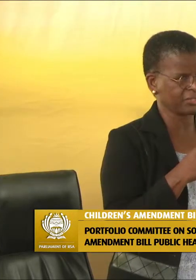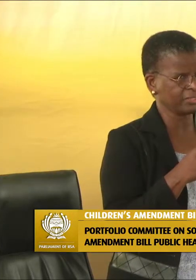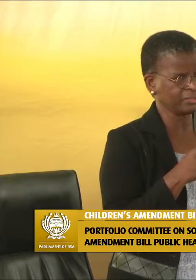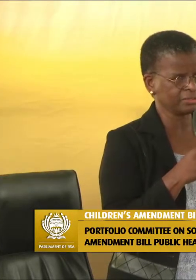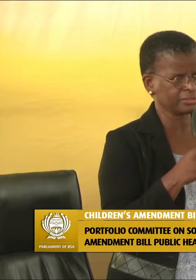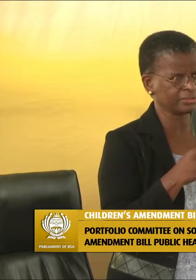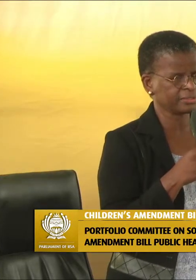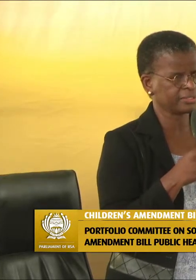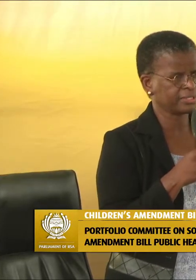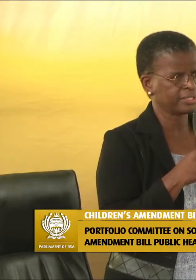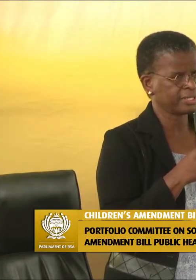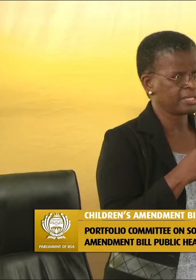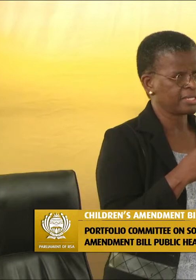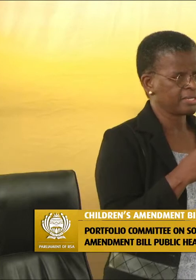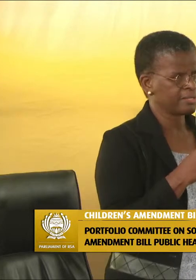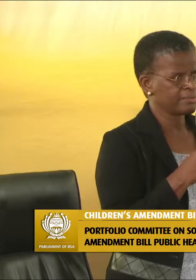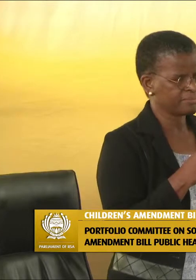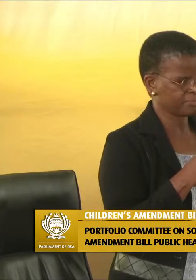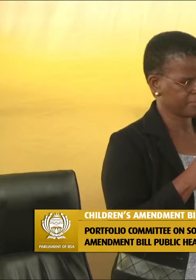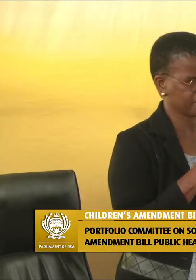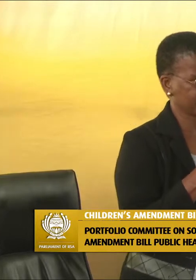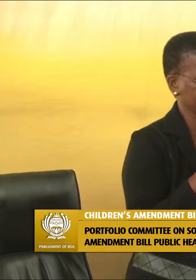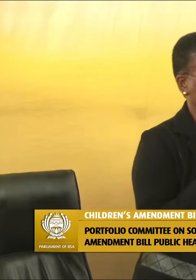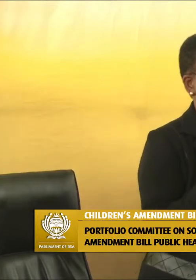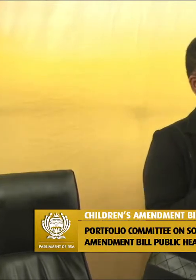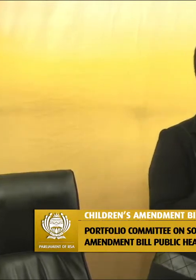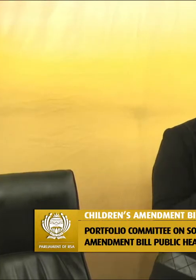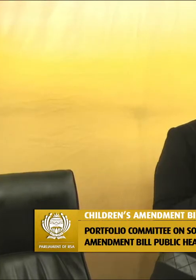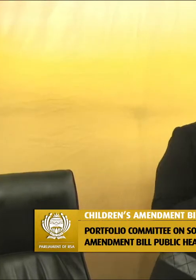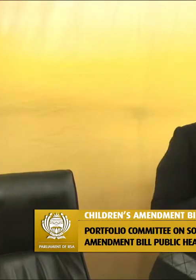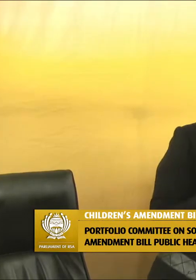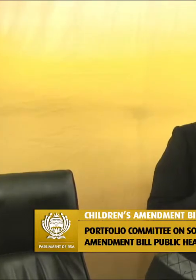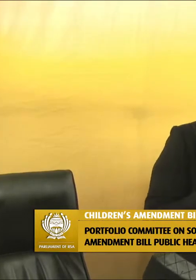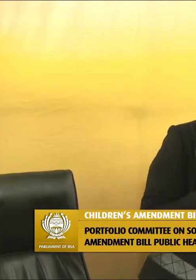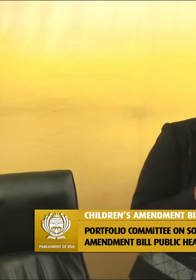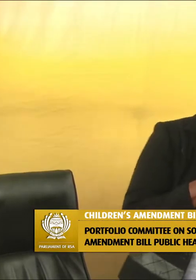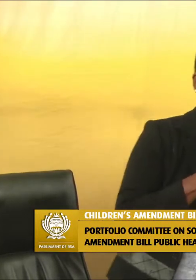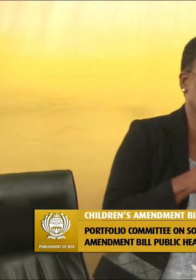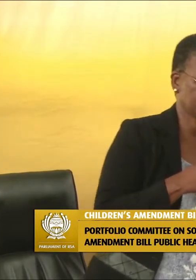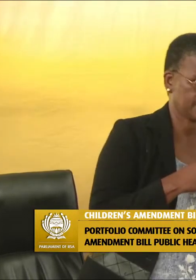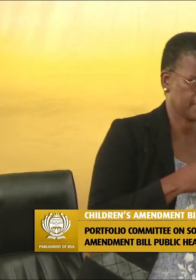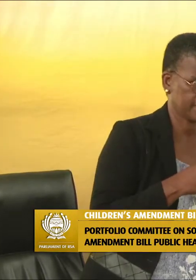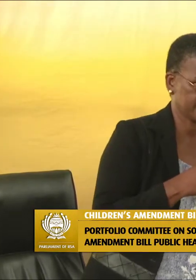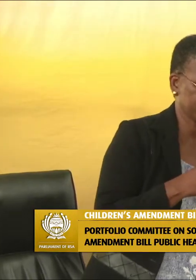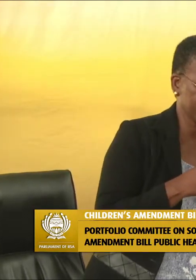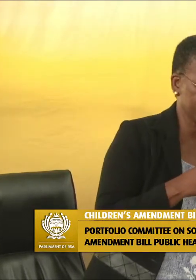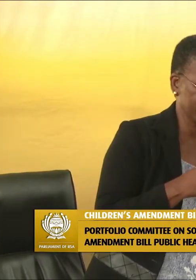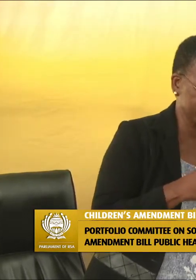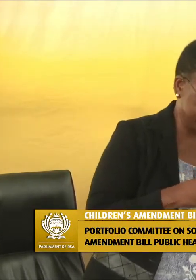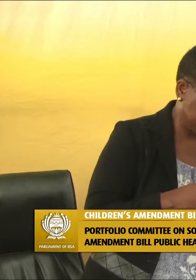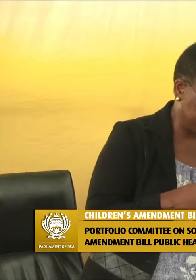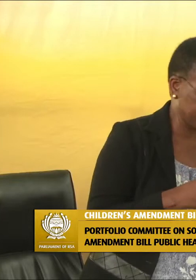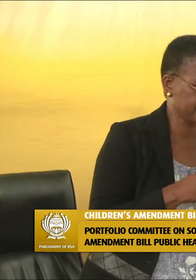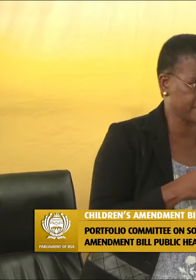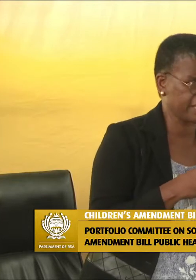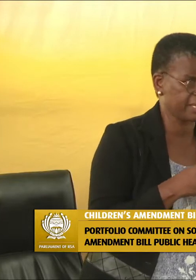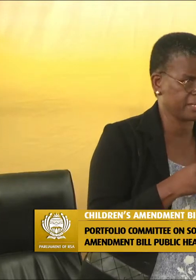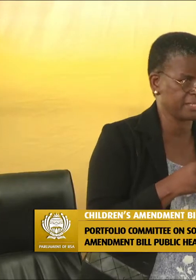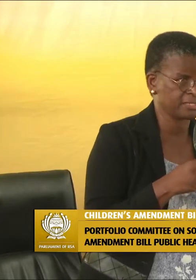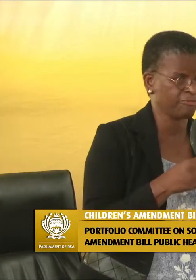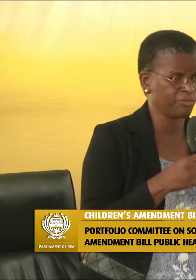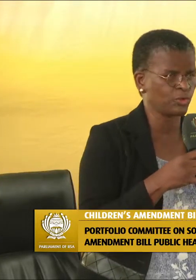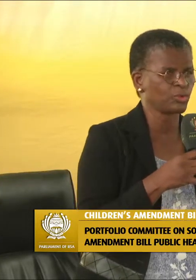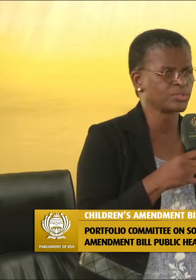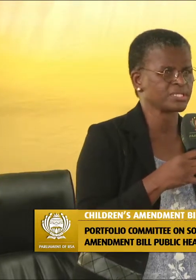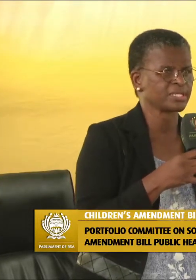KwaZulu-Natal girl. kodwa ngiyintombazane yalapha KwaZulu Natal. Ikhaya lakithi